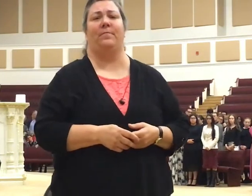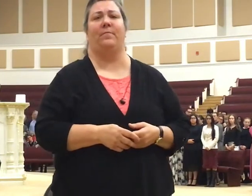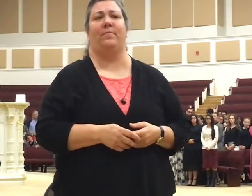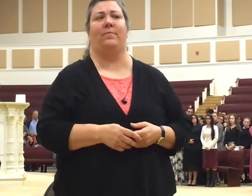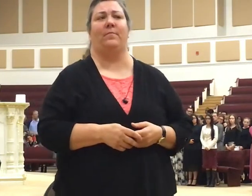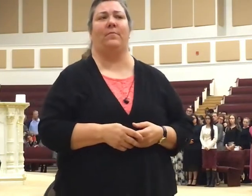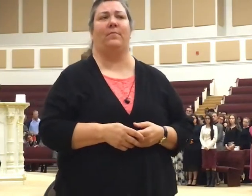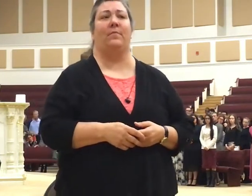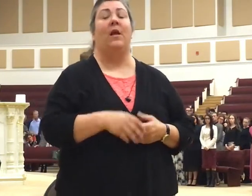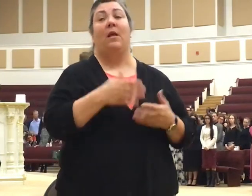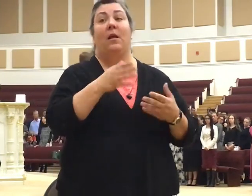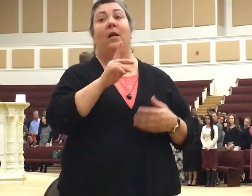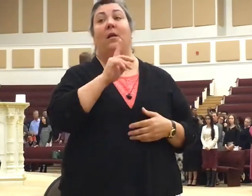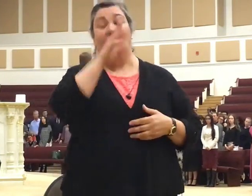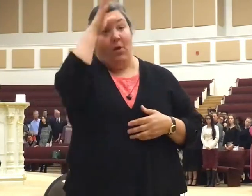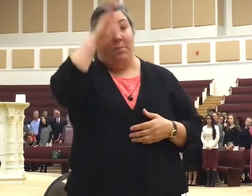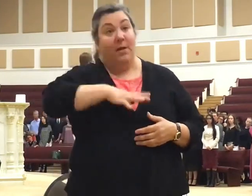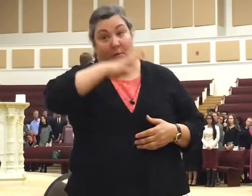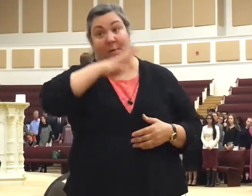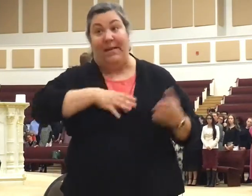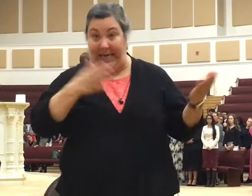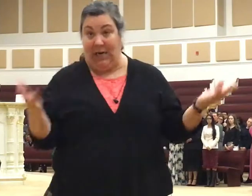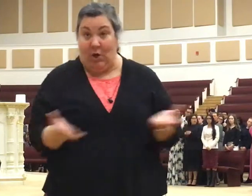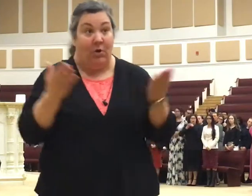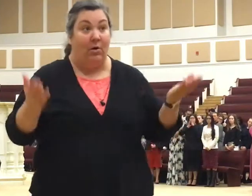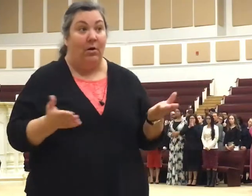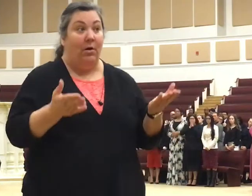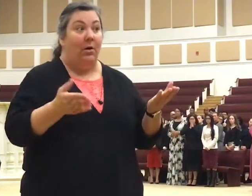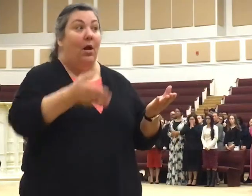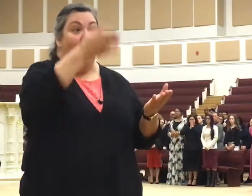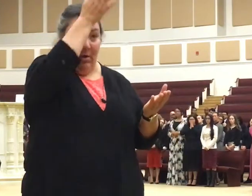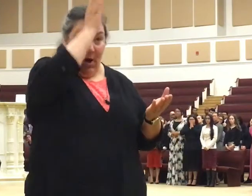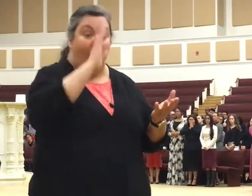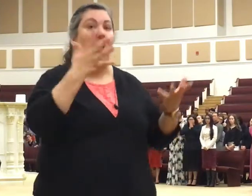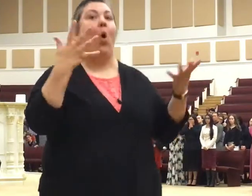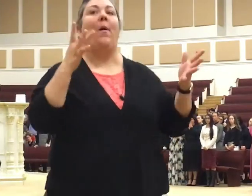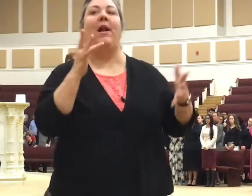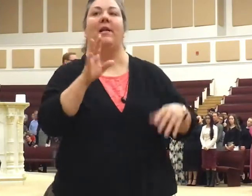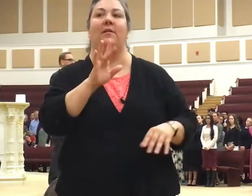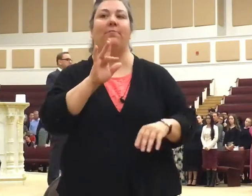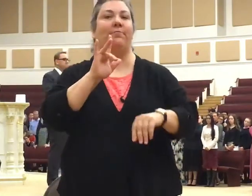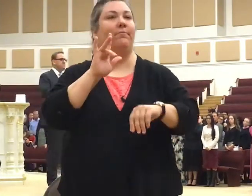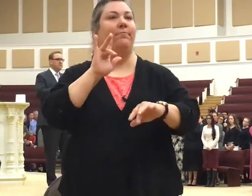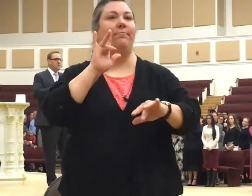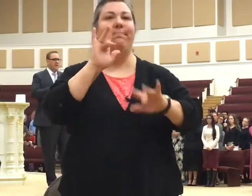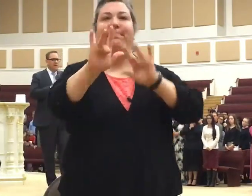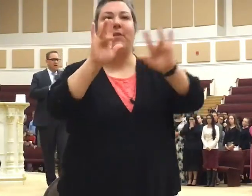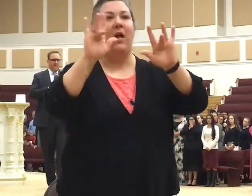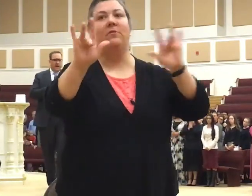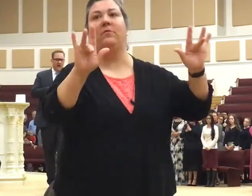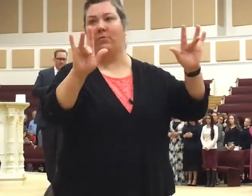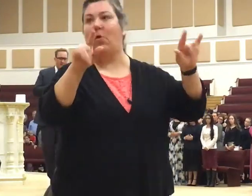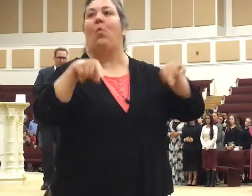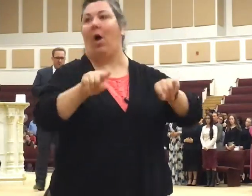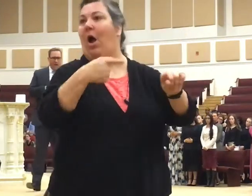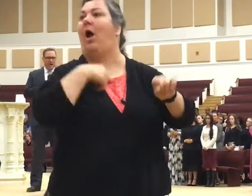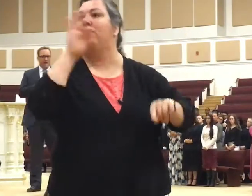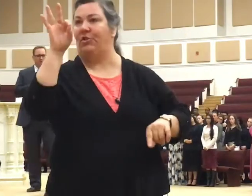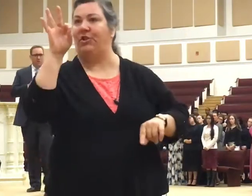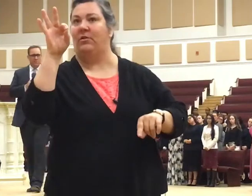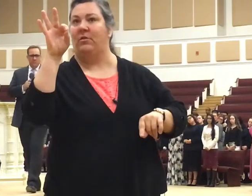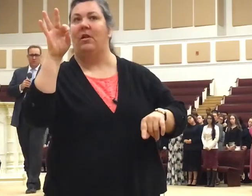And there's men and women here that God has spoken to while I'm preaching tonight. And there has been